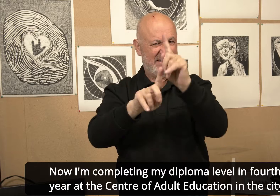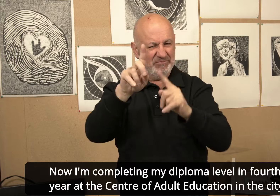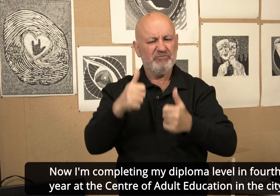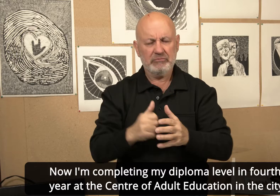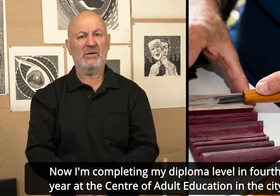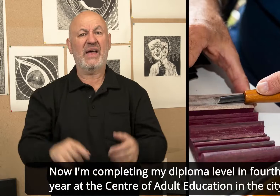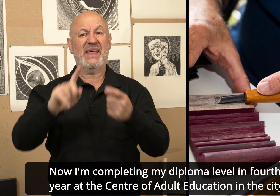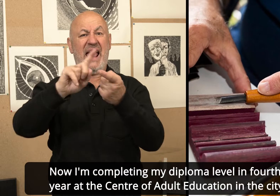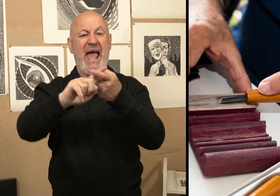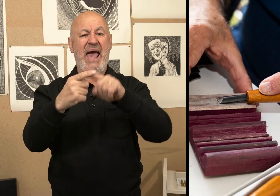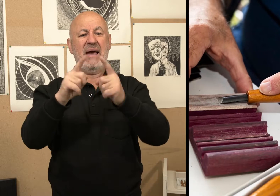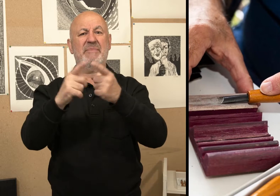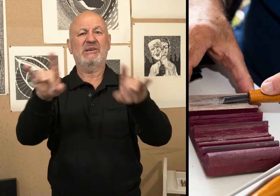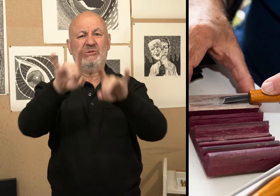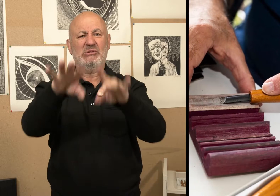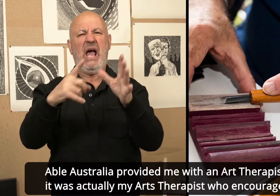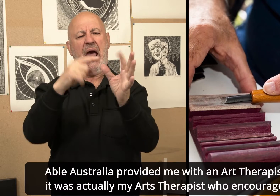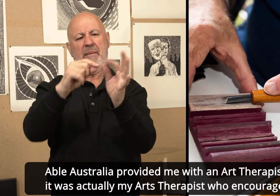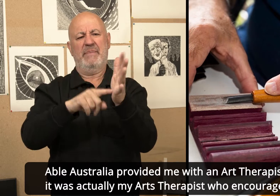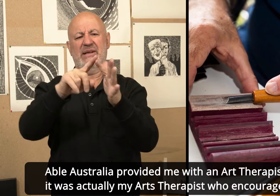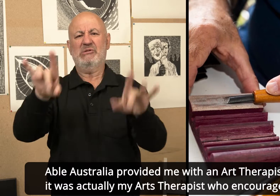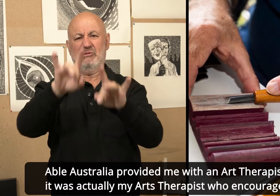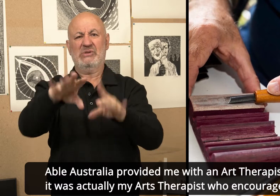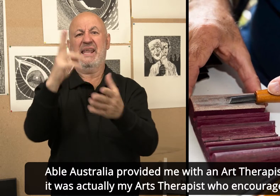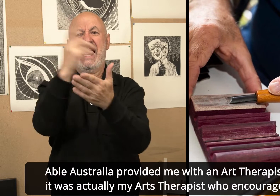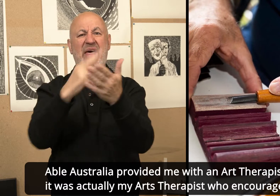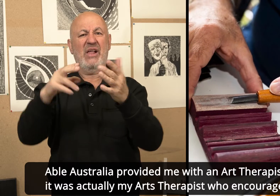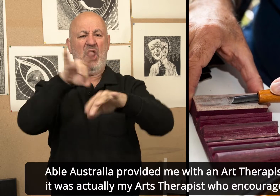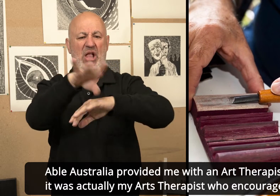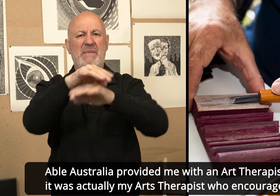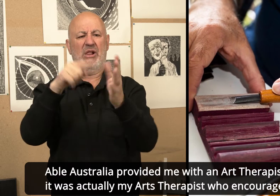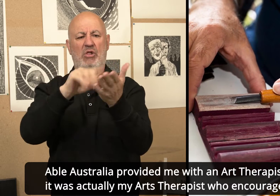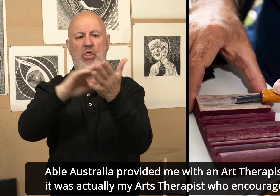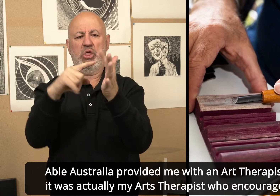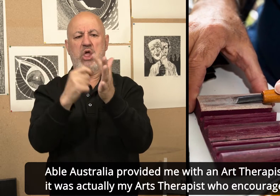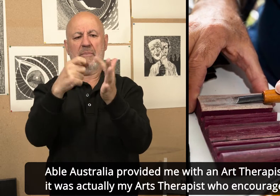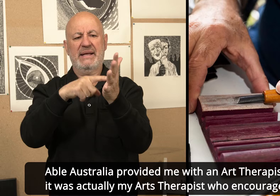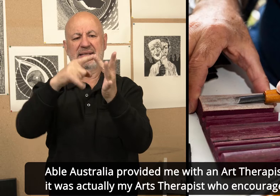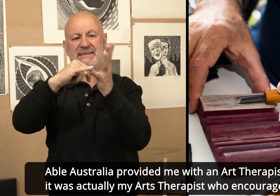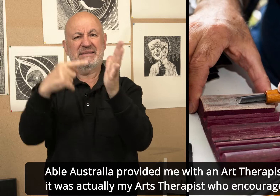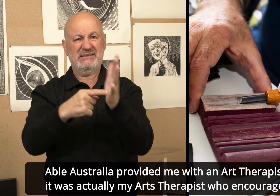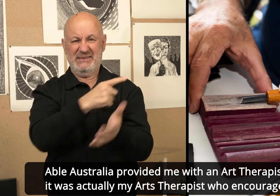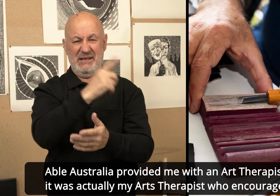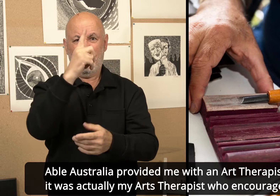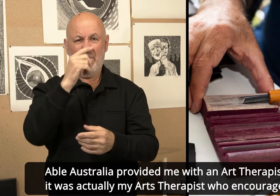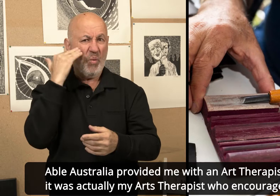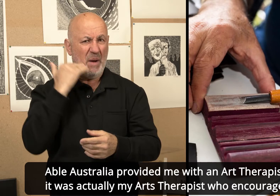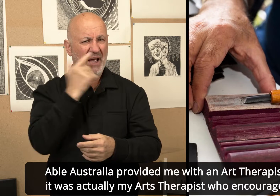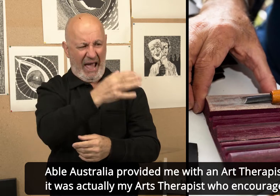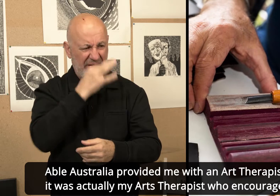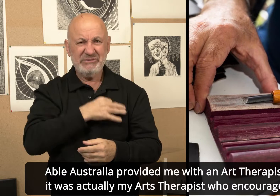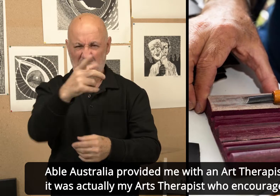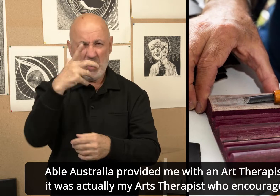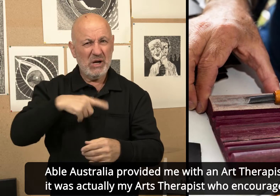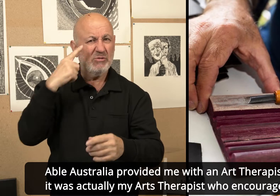Council of Adult Education in the city. Able Australia provided me with an arts therapist, and it was actually